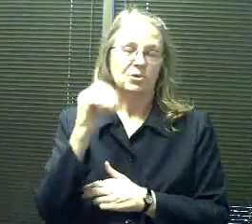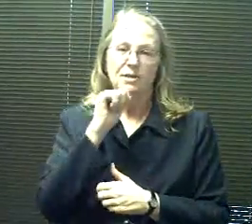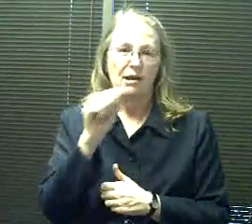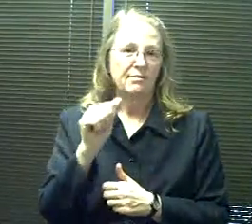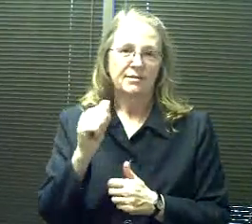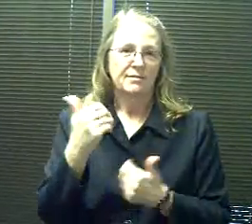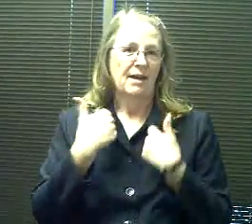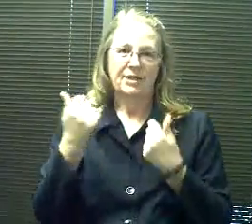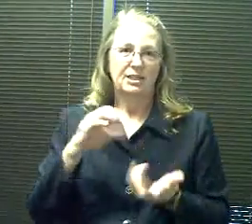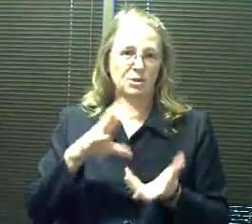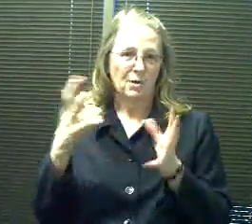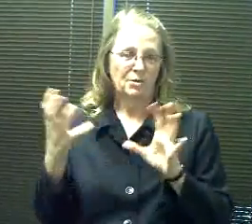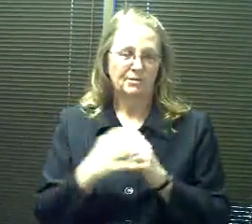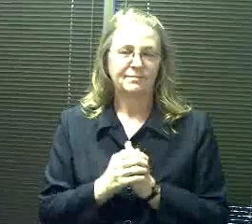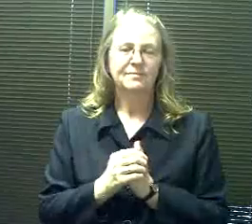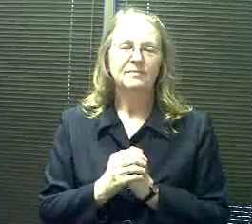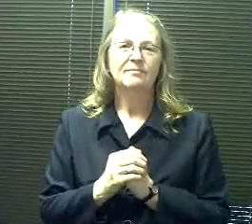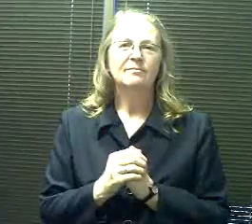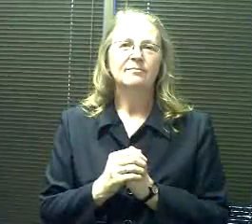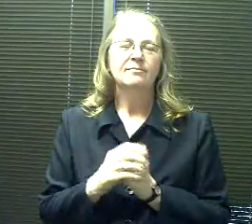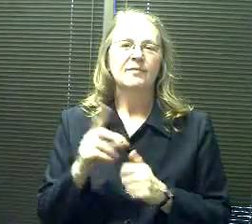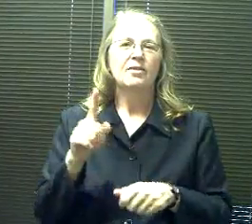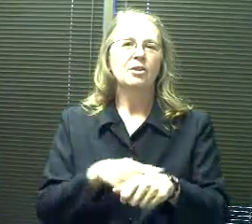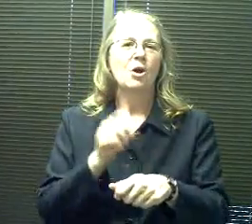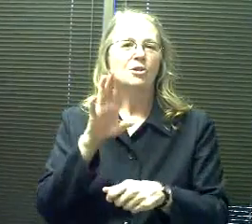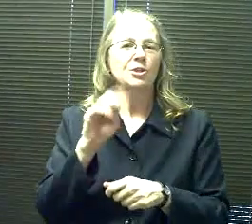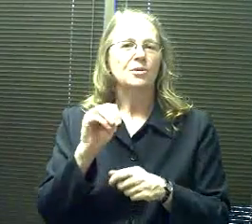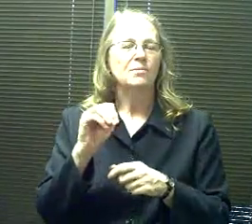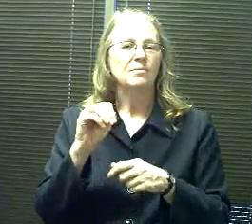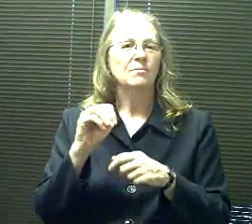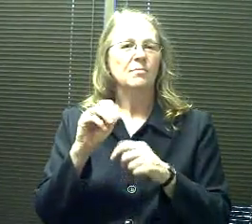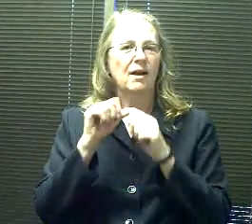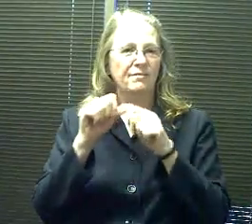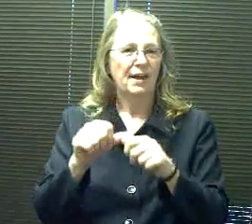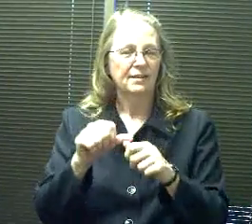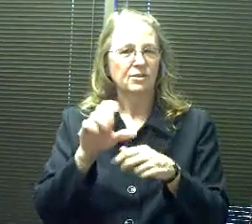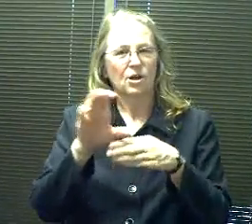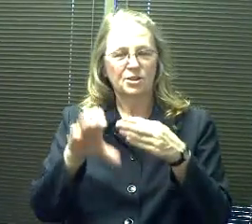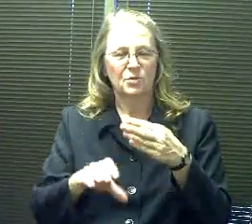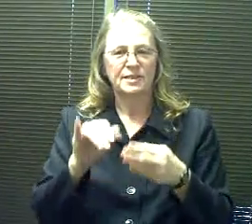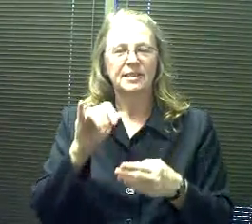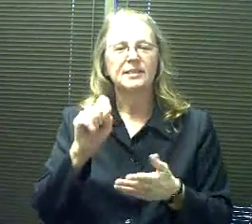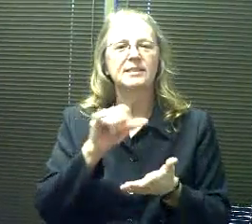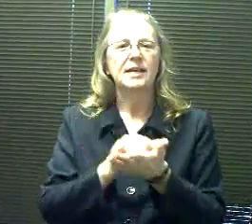lecture and not have any disruption. The long-term effect or consequence is